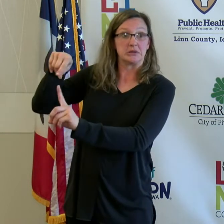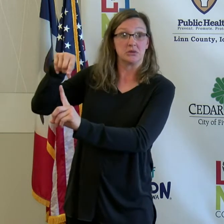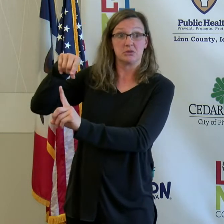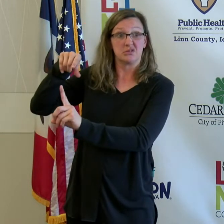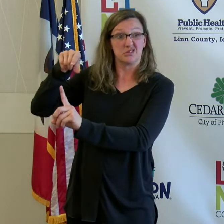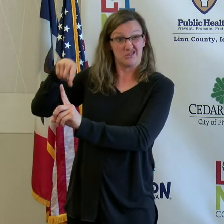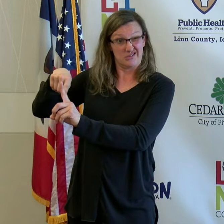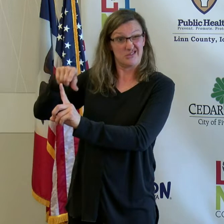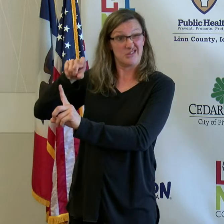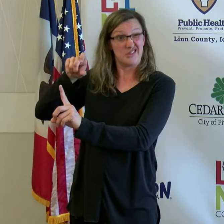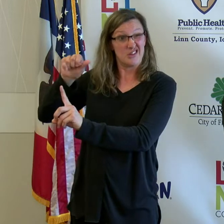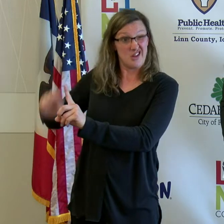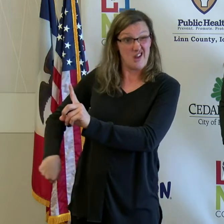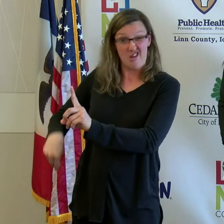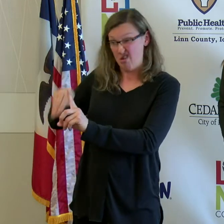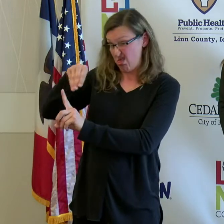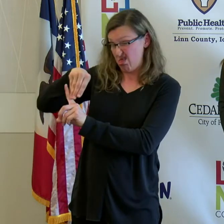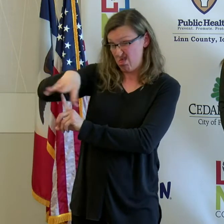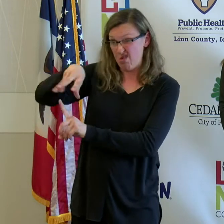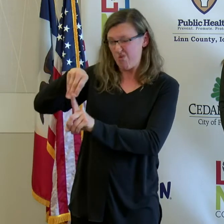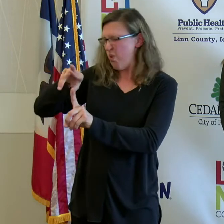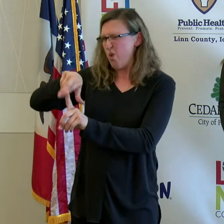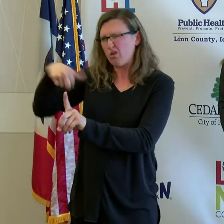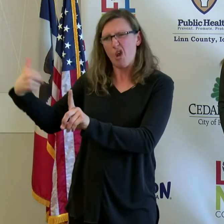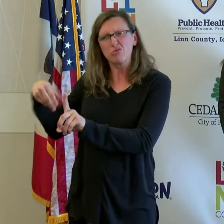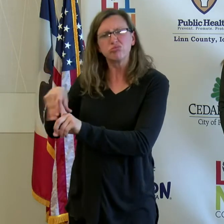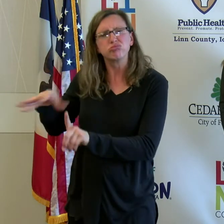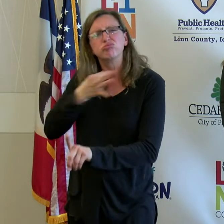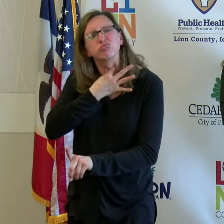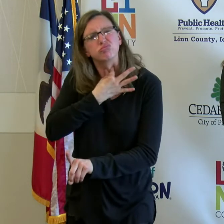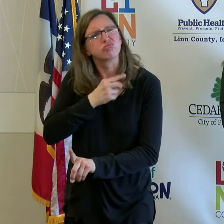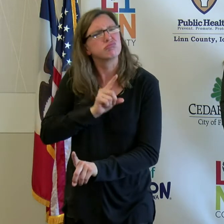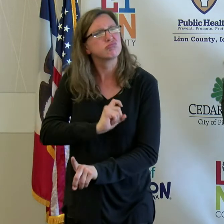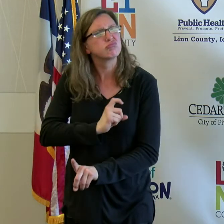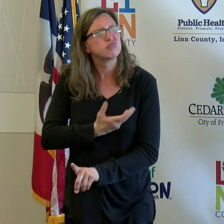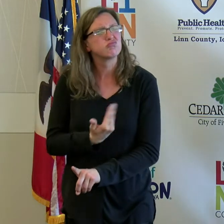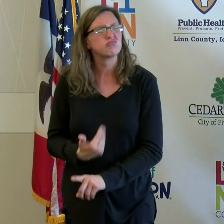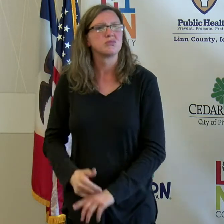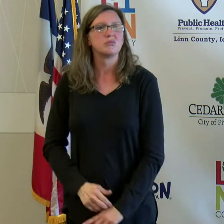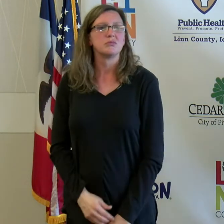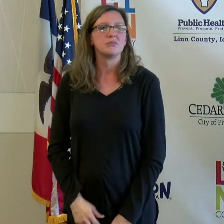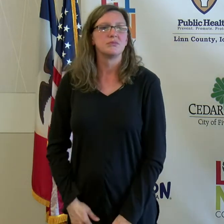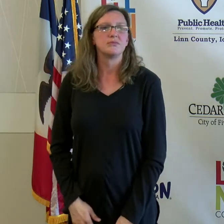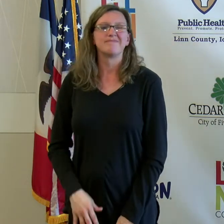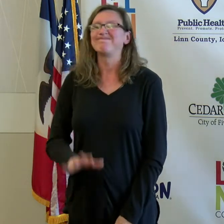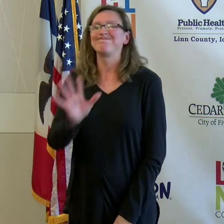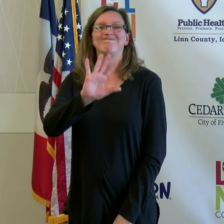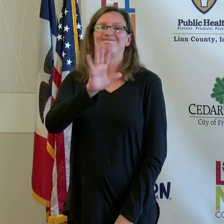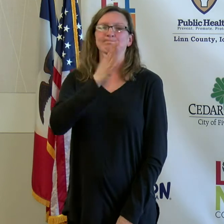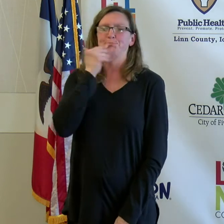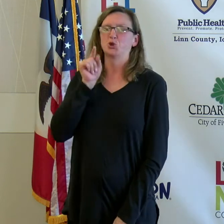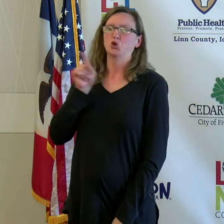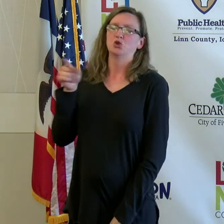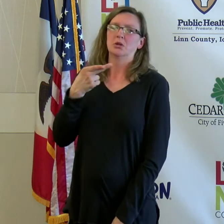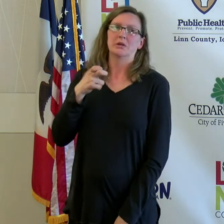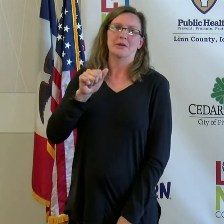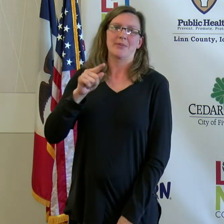I'll give this to Supervisor Walker for answer. I'll actually let Heather answer this. Okay. Heather with Linn County Public Health.